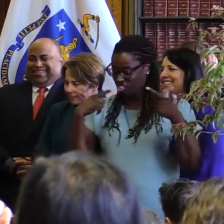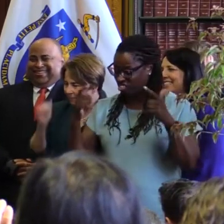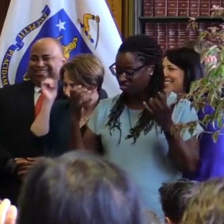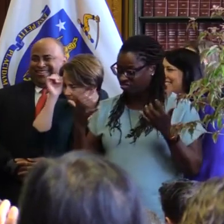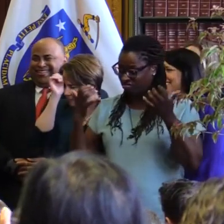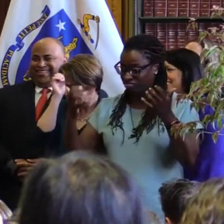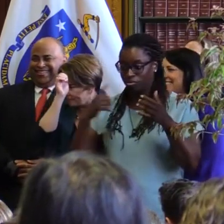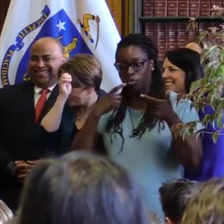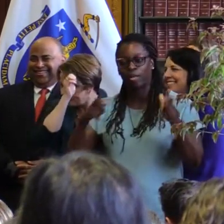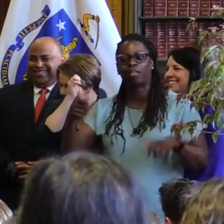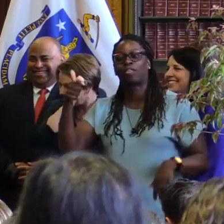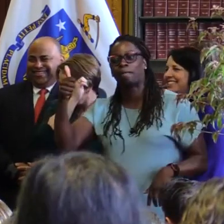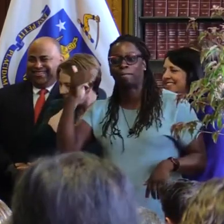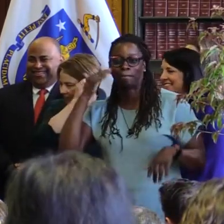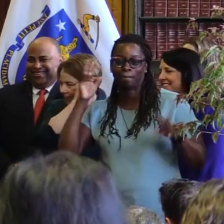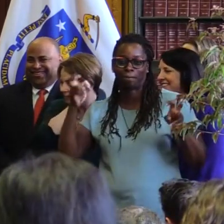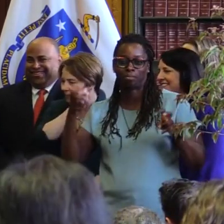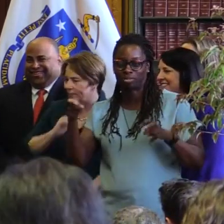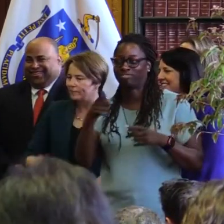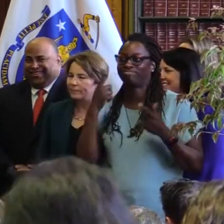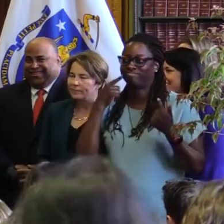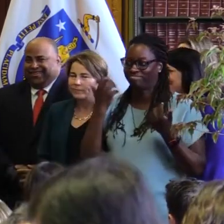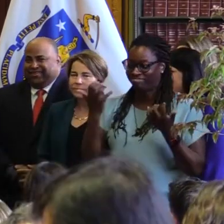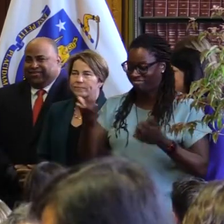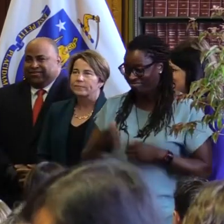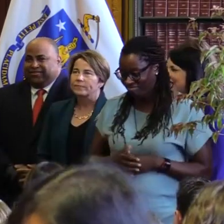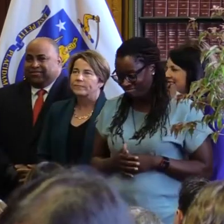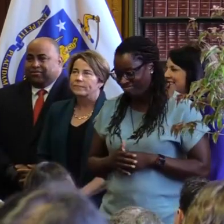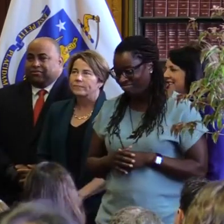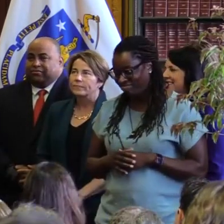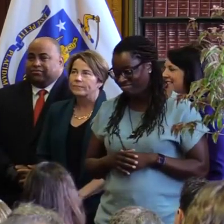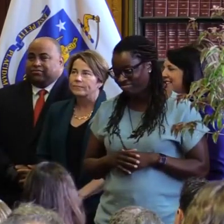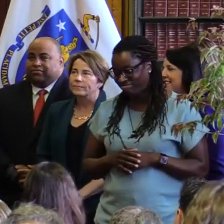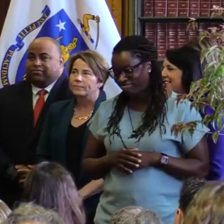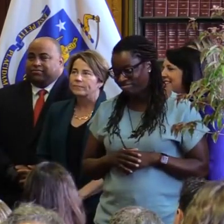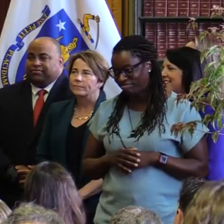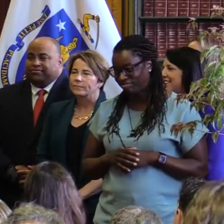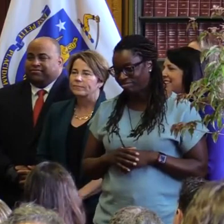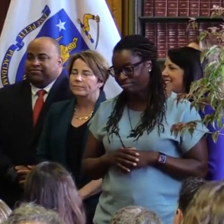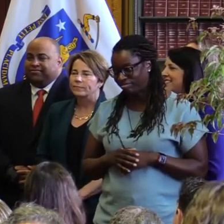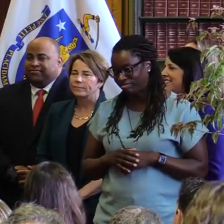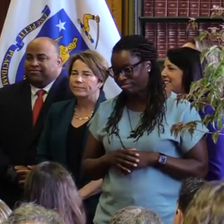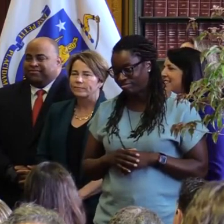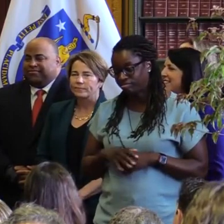I'm excited that Massachusetts Community Climate Bank